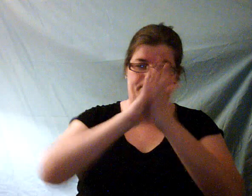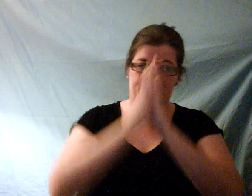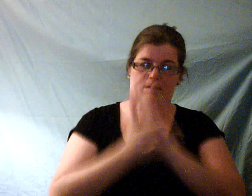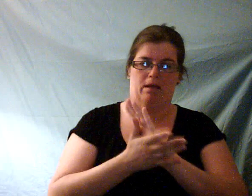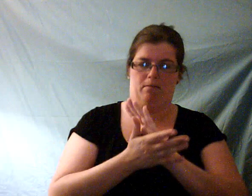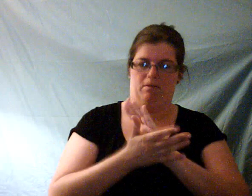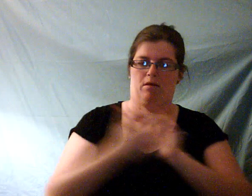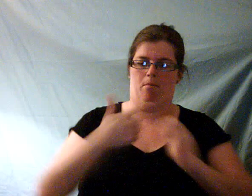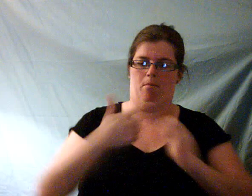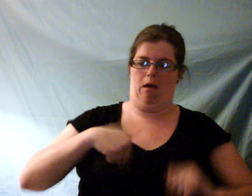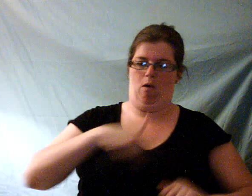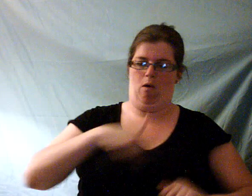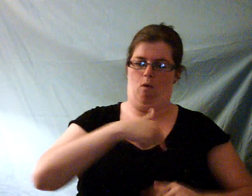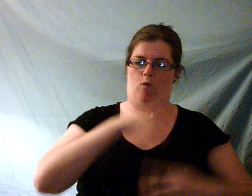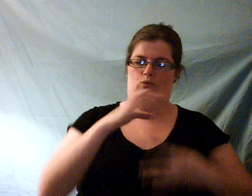is specific to America.